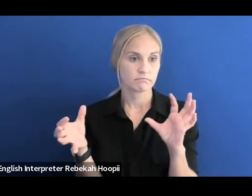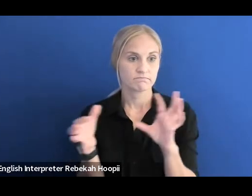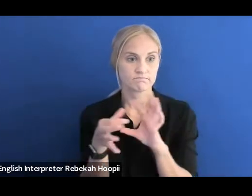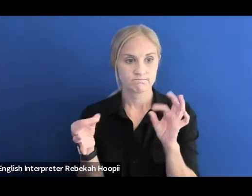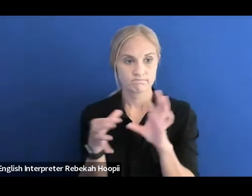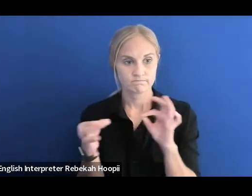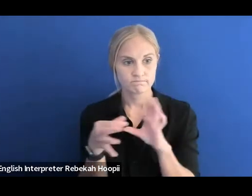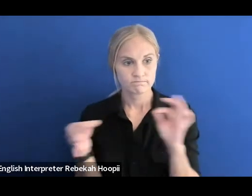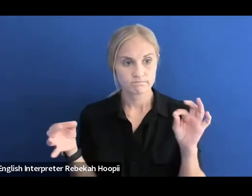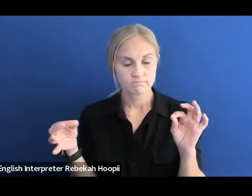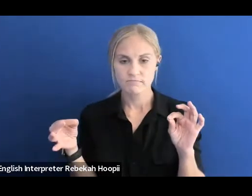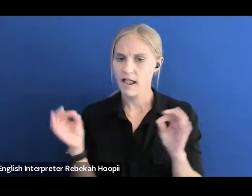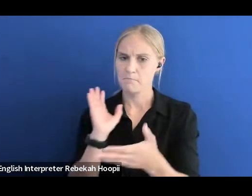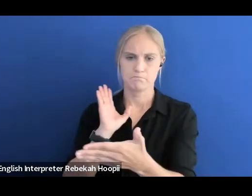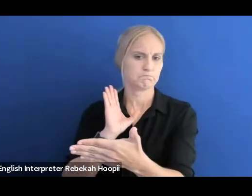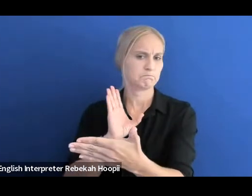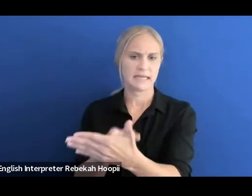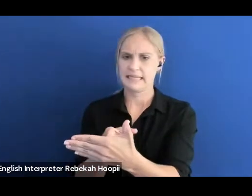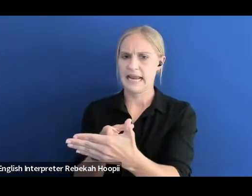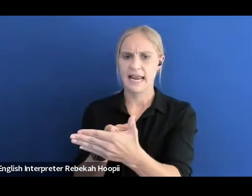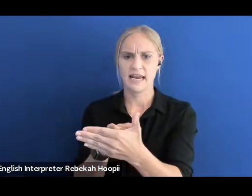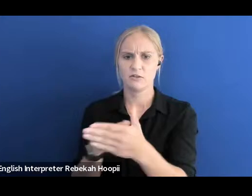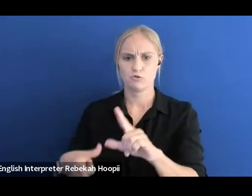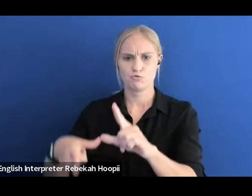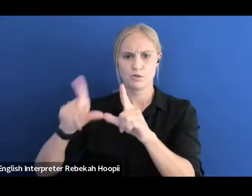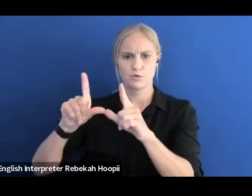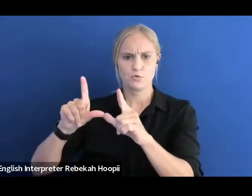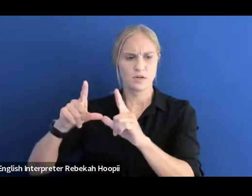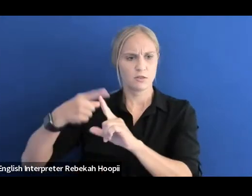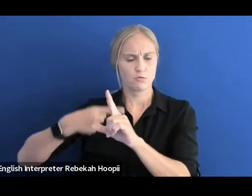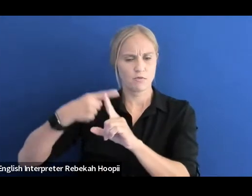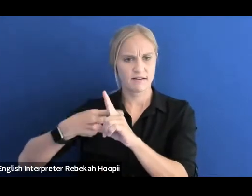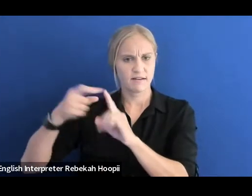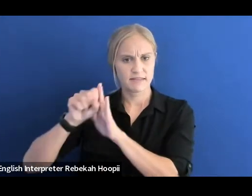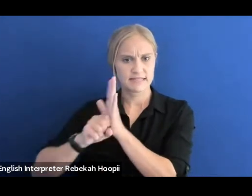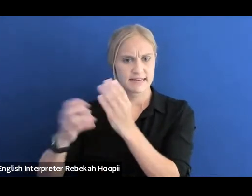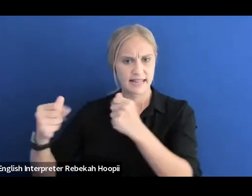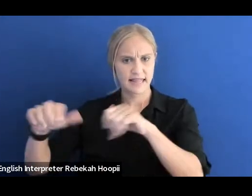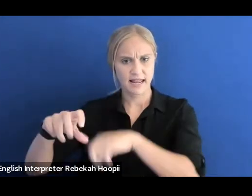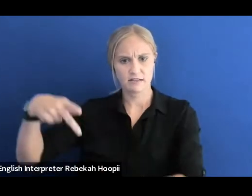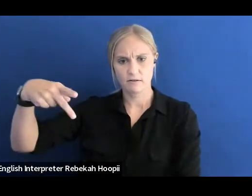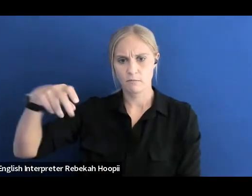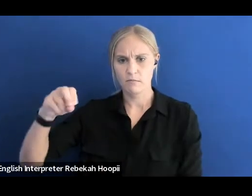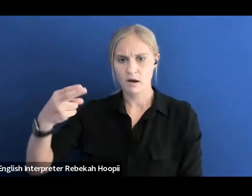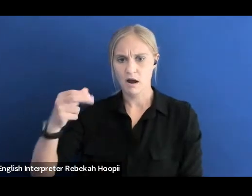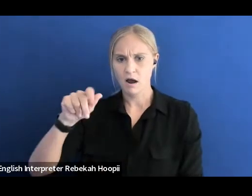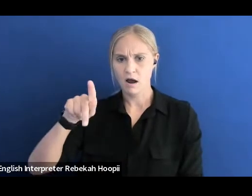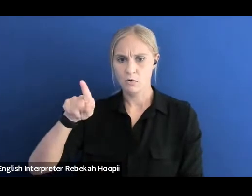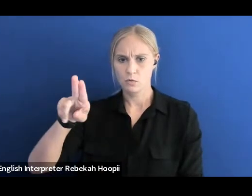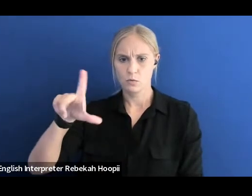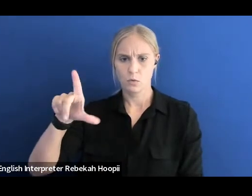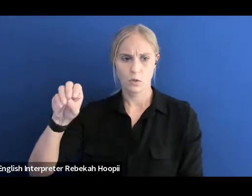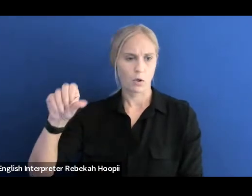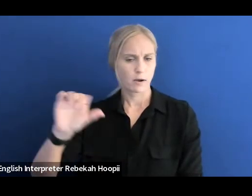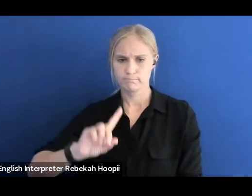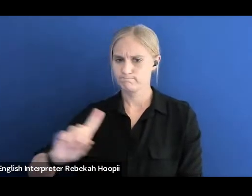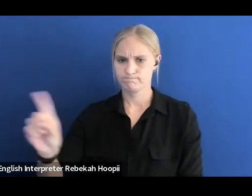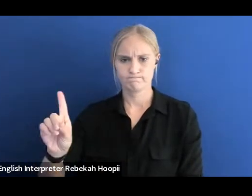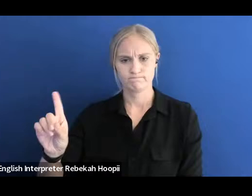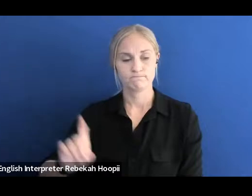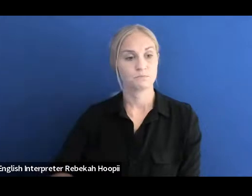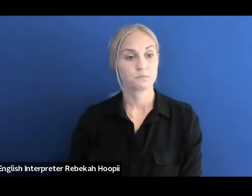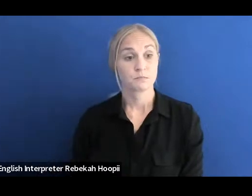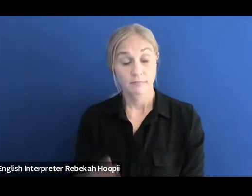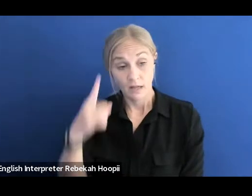as opposing a renewal of the lease for the state land up in Pōhakuloa. And I